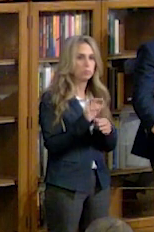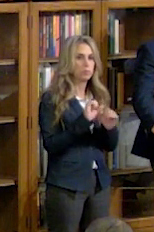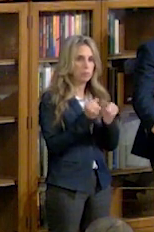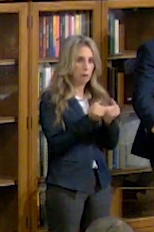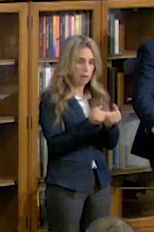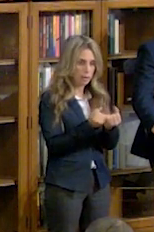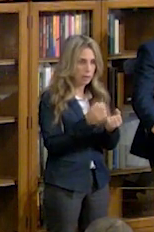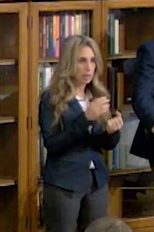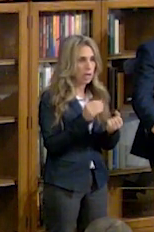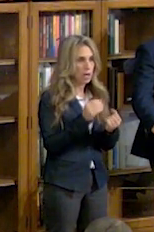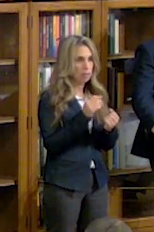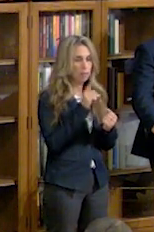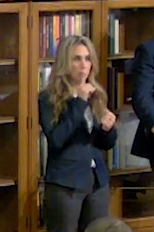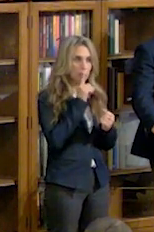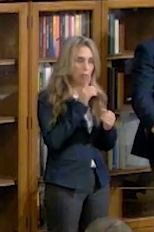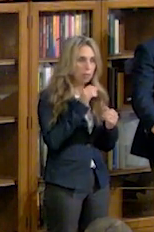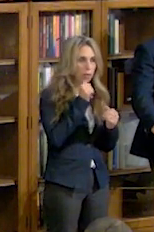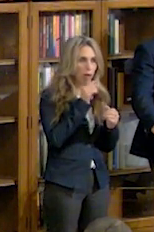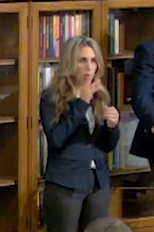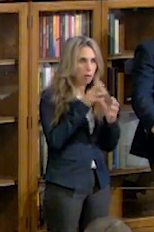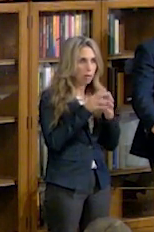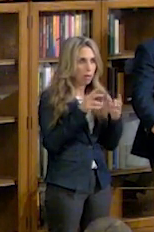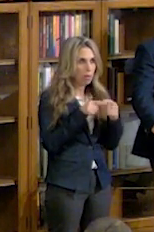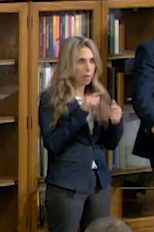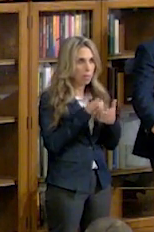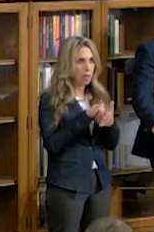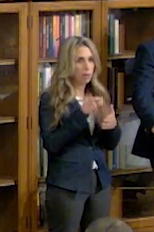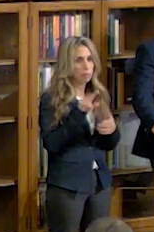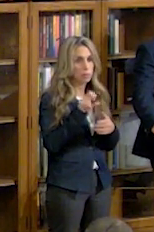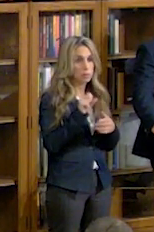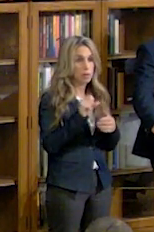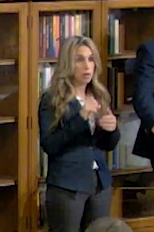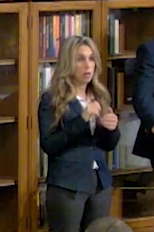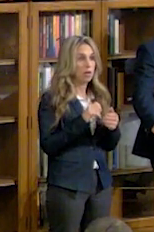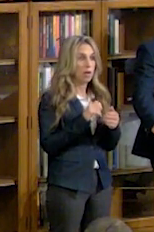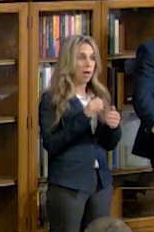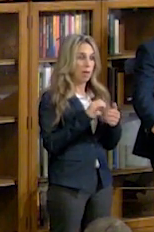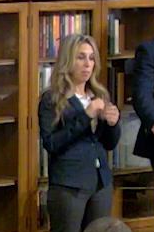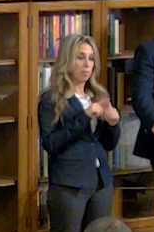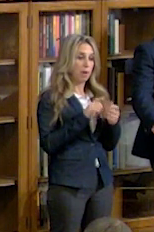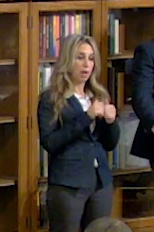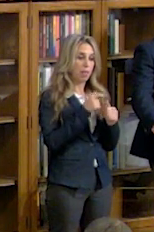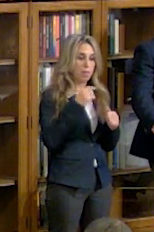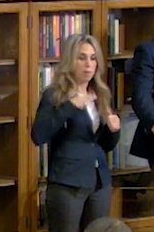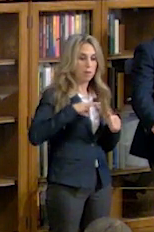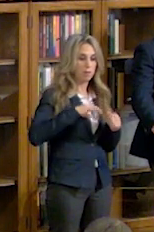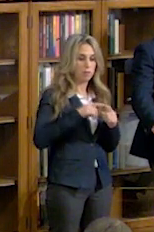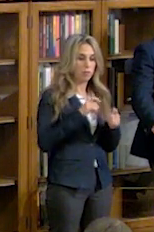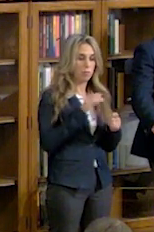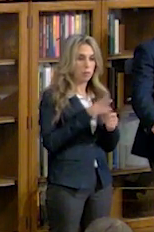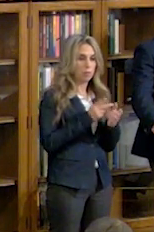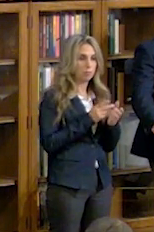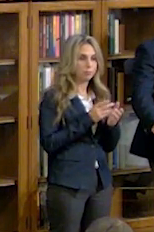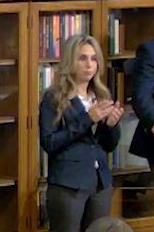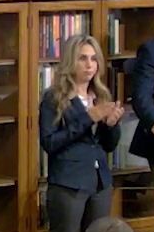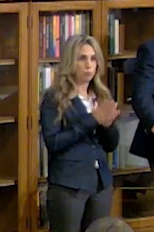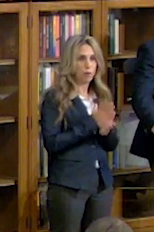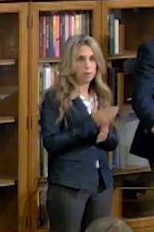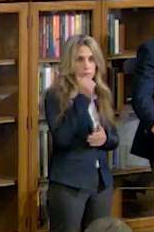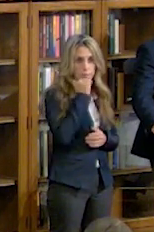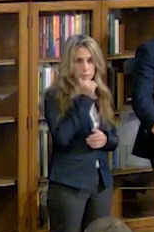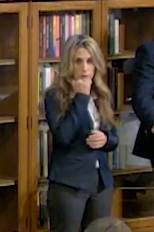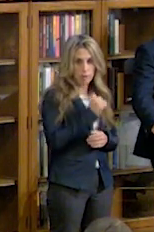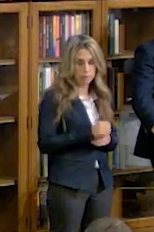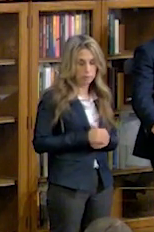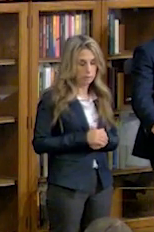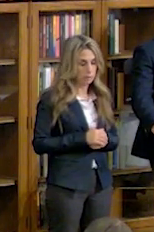Supremacy in the United States without recognizing the ways they benefit from it every day in the UK in this context it